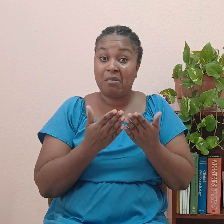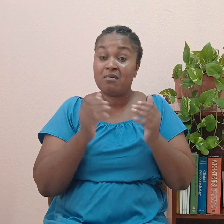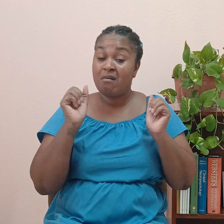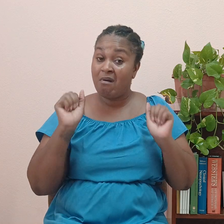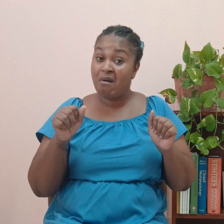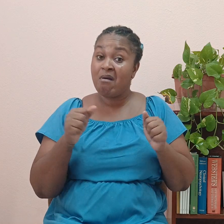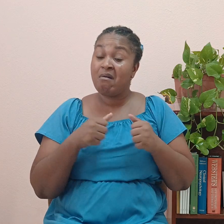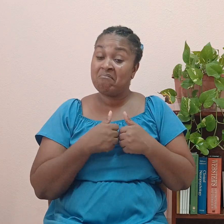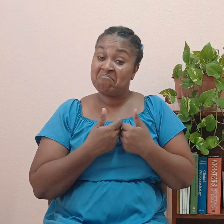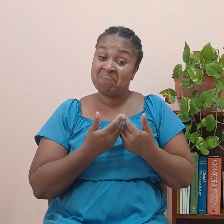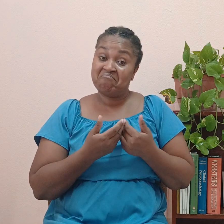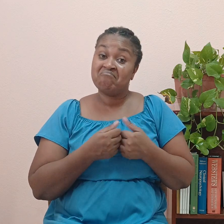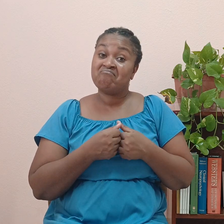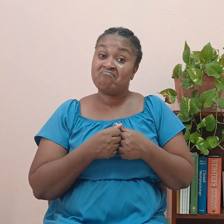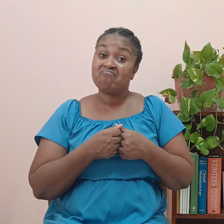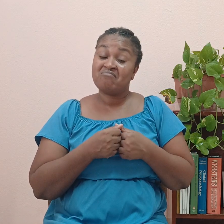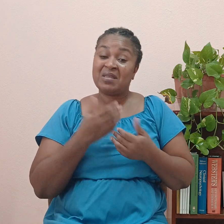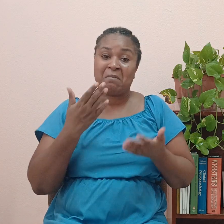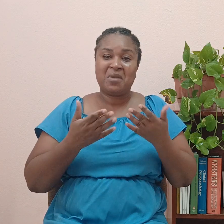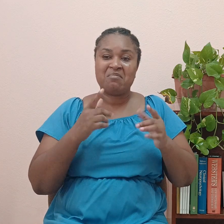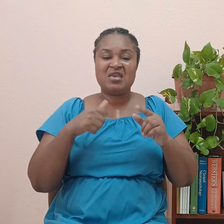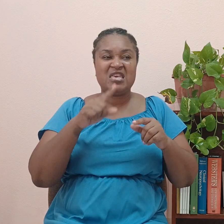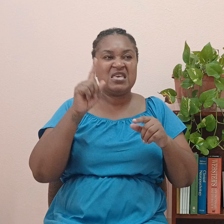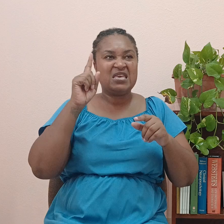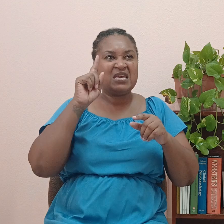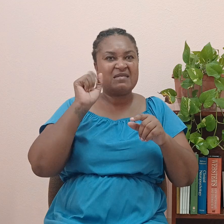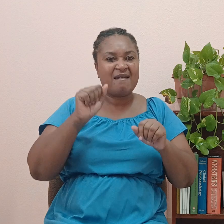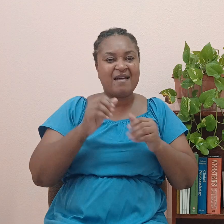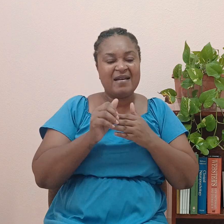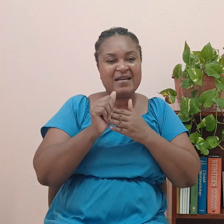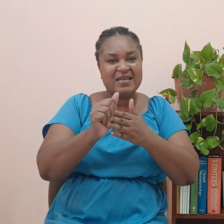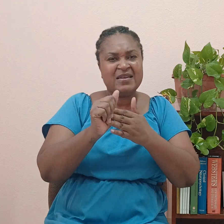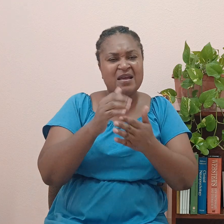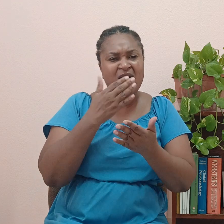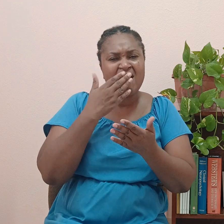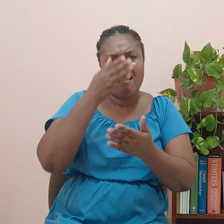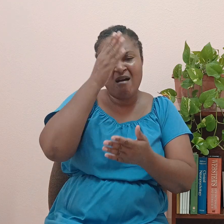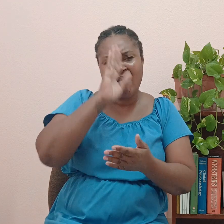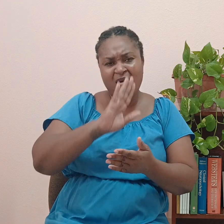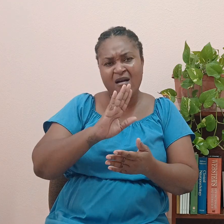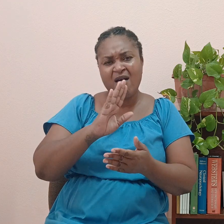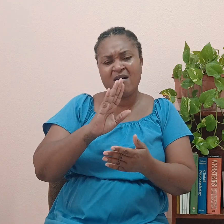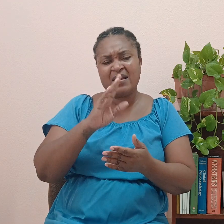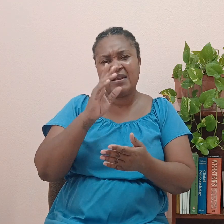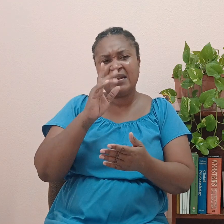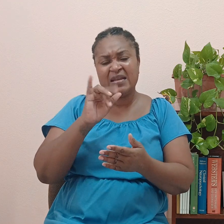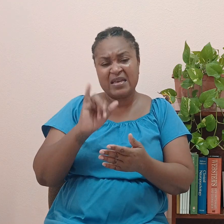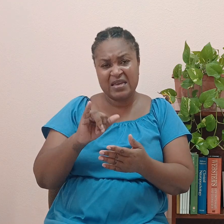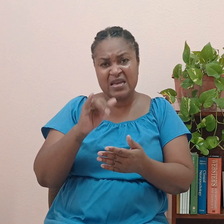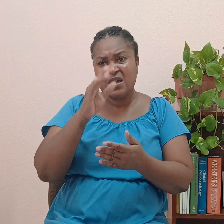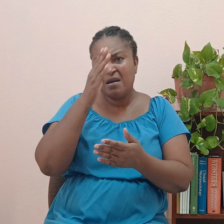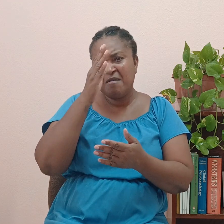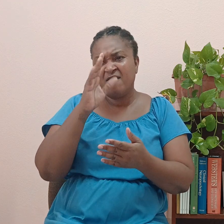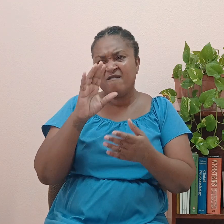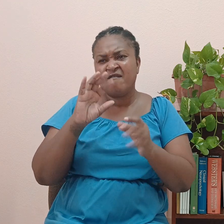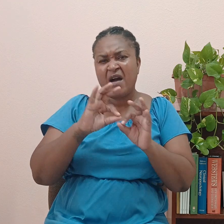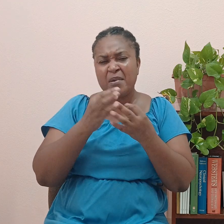He can cause you to lead a godly family or a godly company